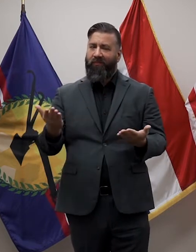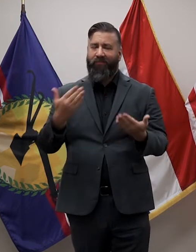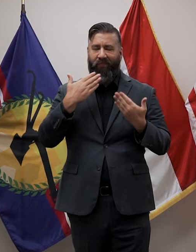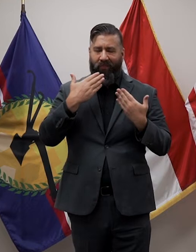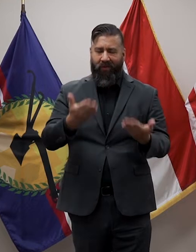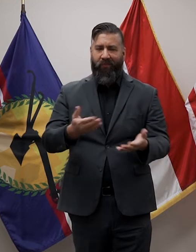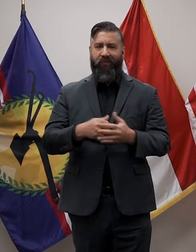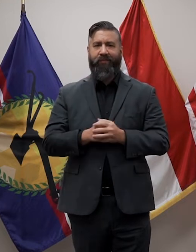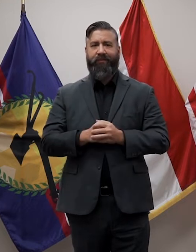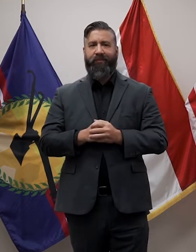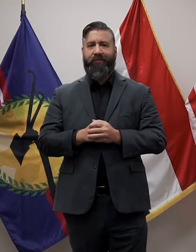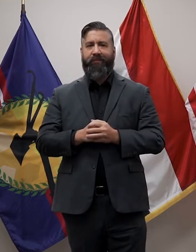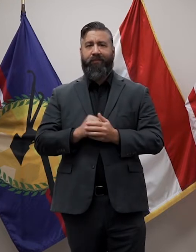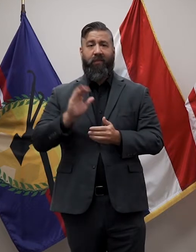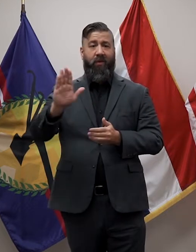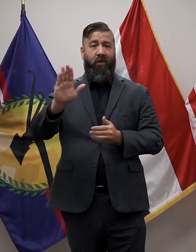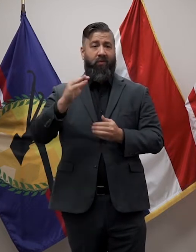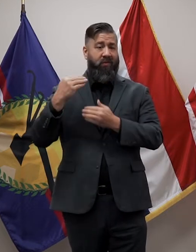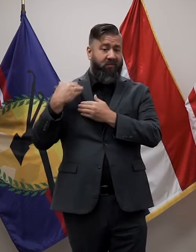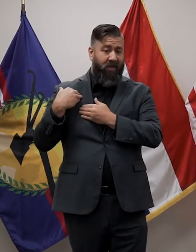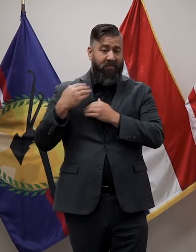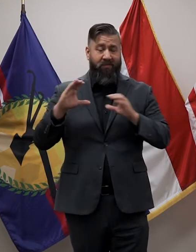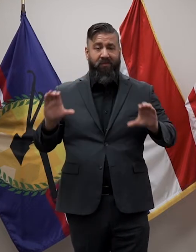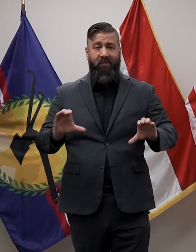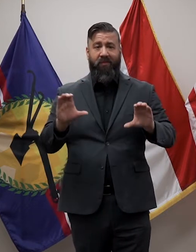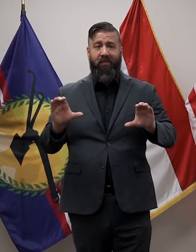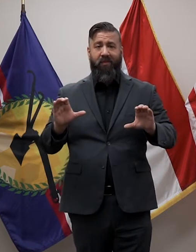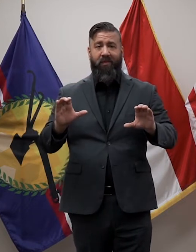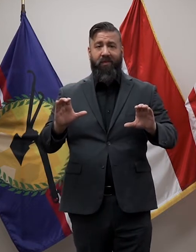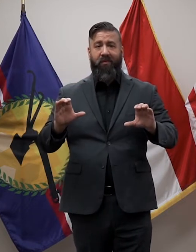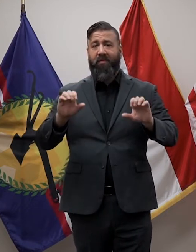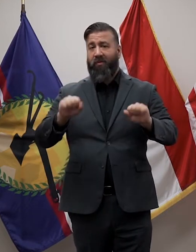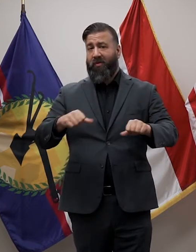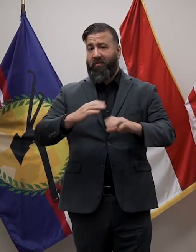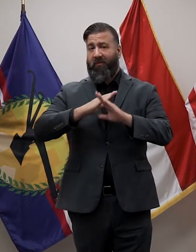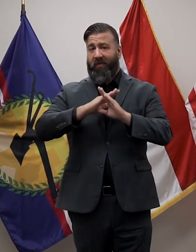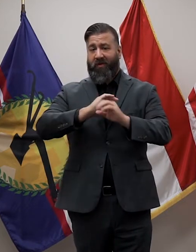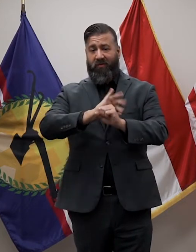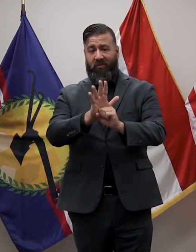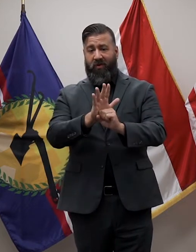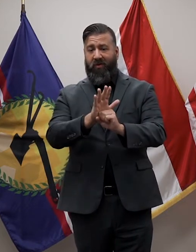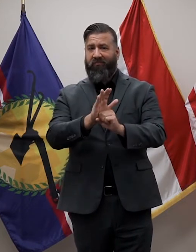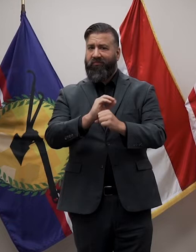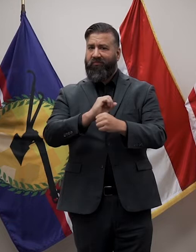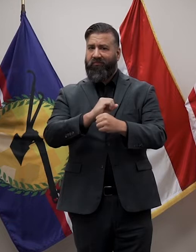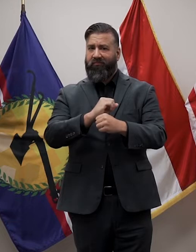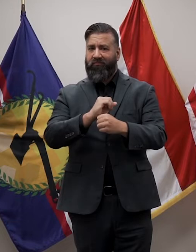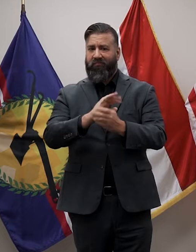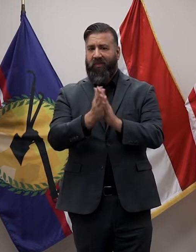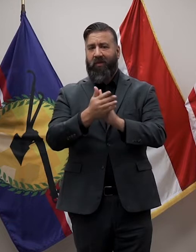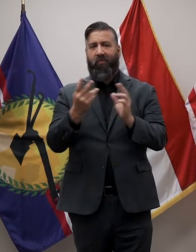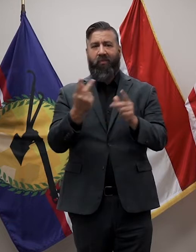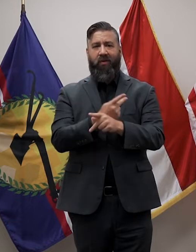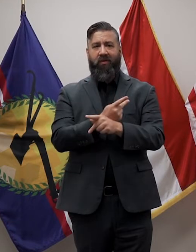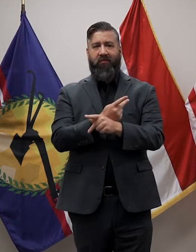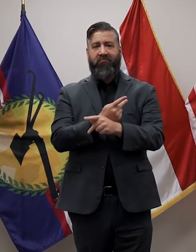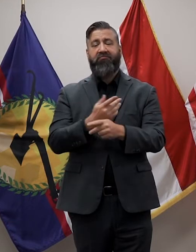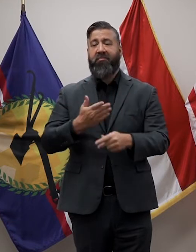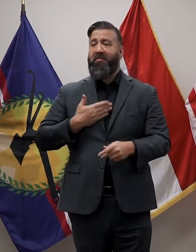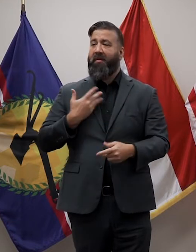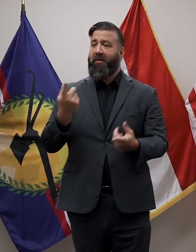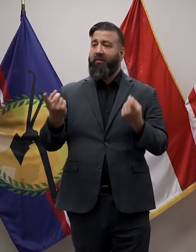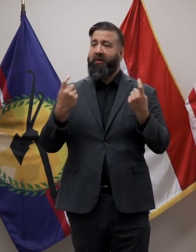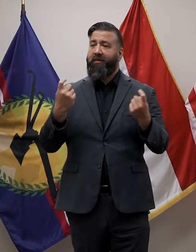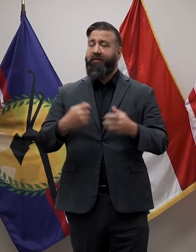Thank you. It's your responsible actions that prevented this pandemic from being much worse. And I'd be happy to take